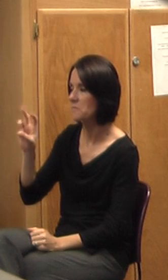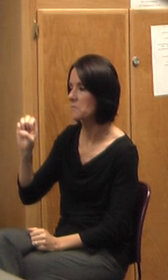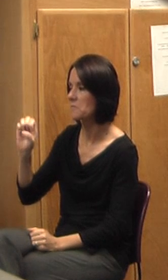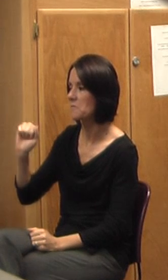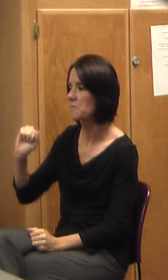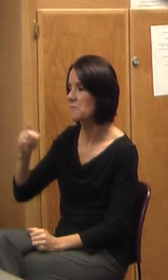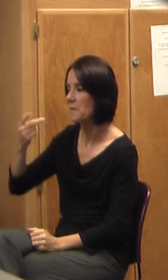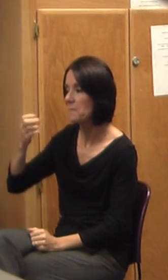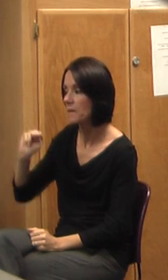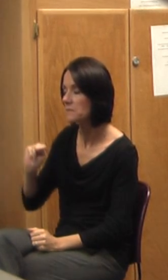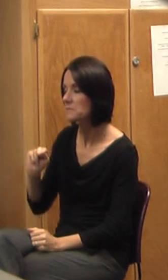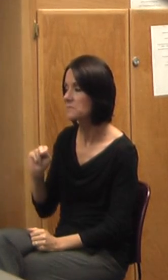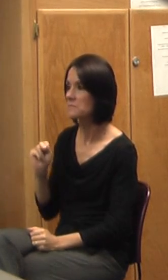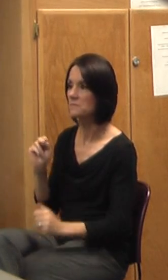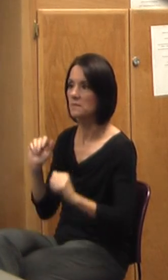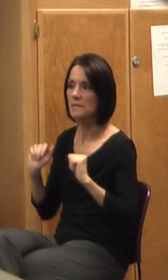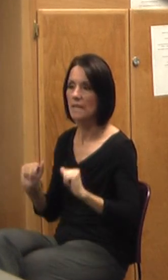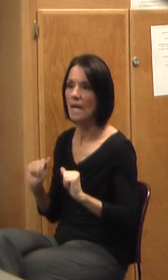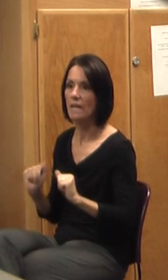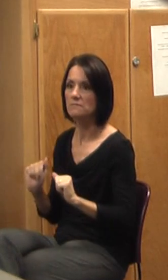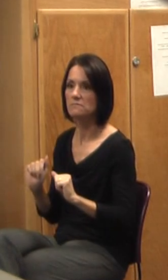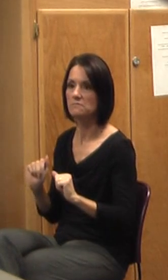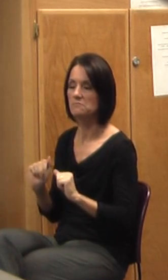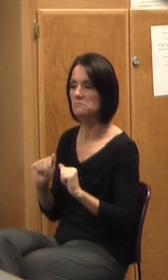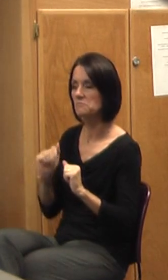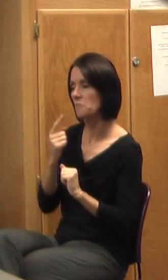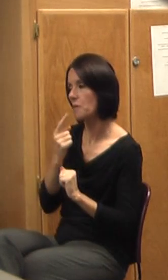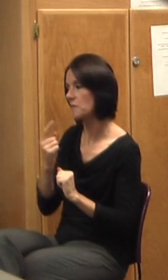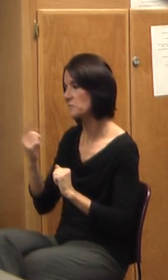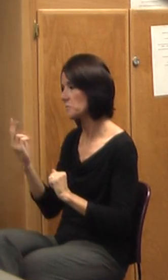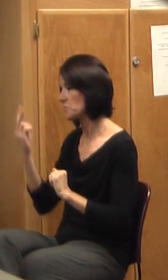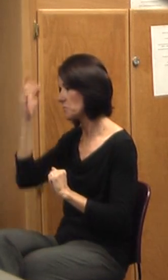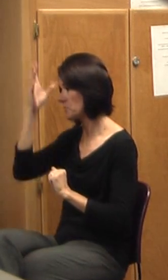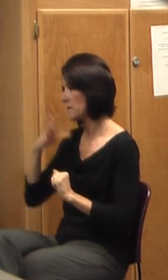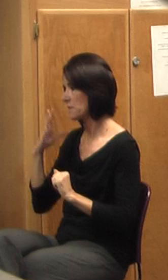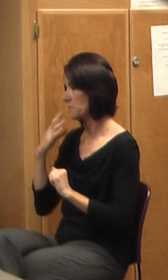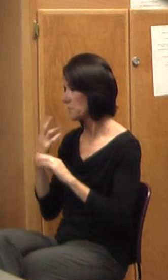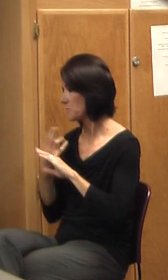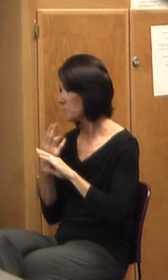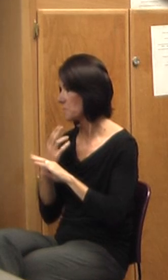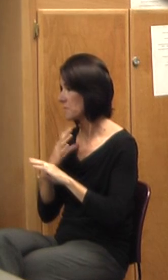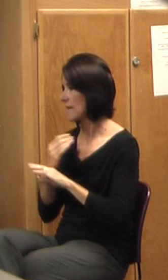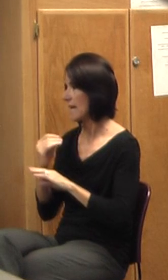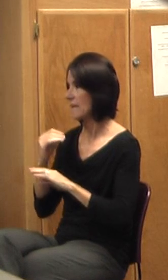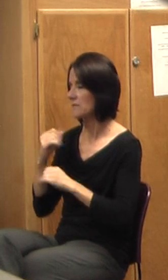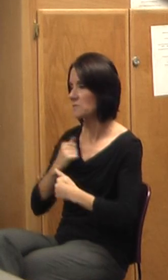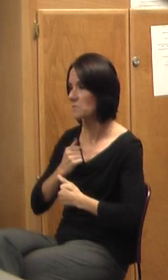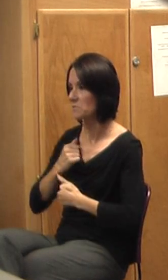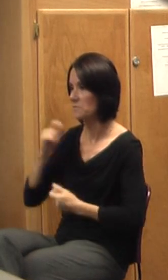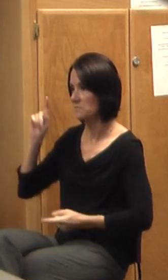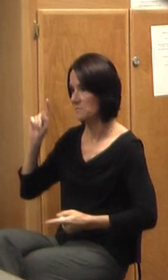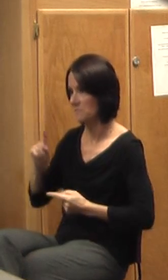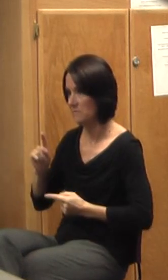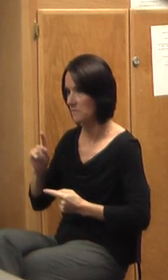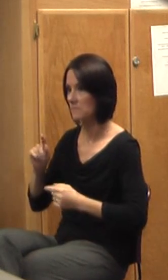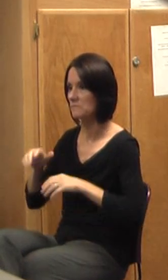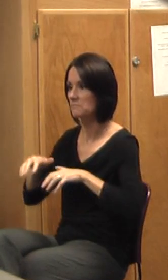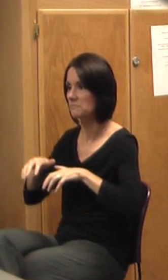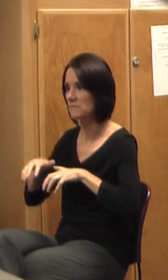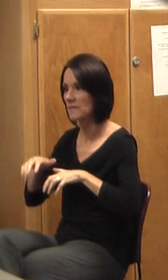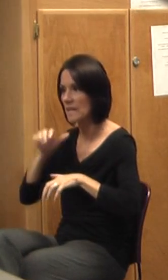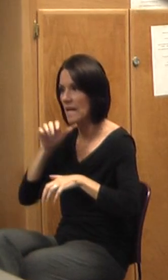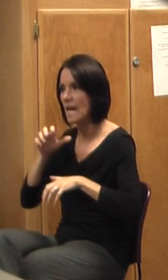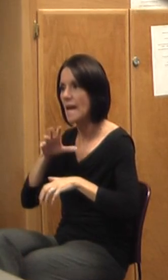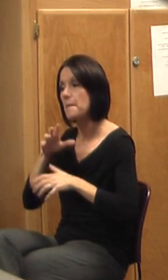operated by 1 or 2 men. Then it would decrease the amount of soldiers needed to go to battle, which would then decrease the amount